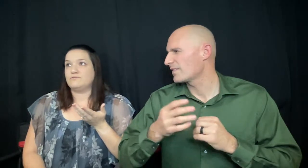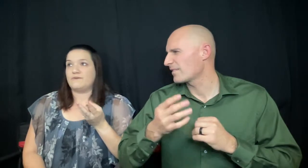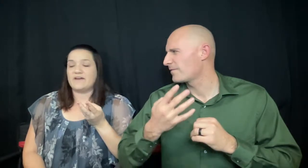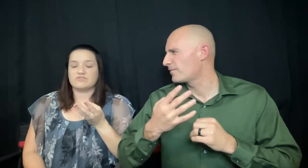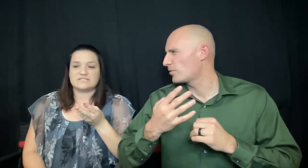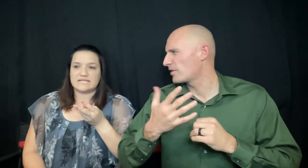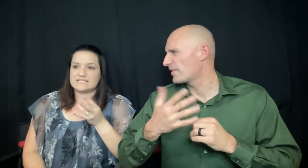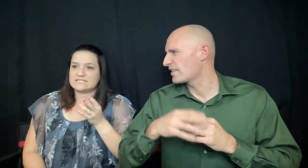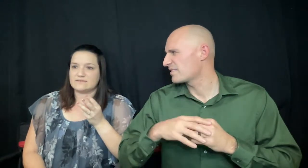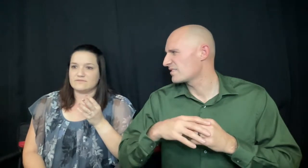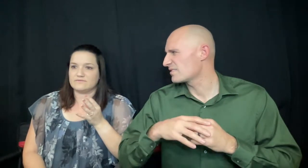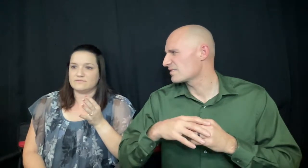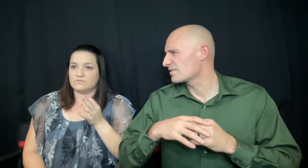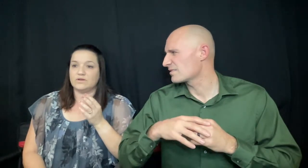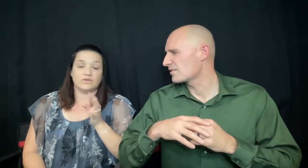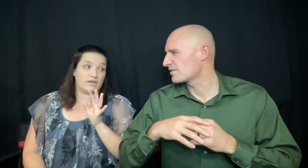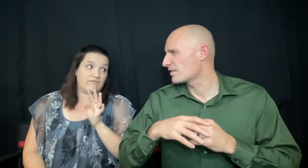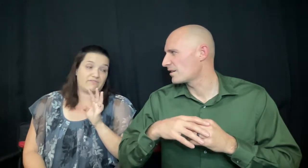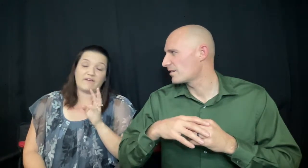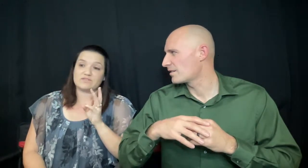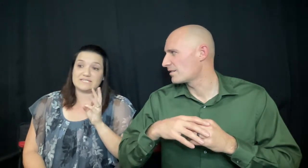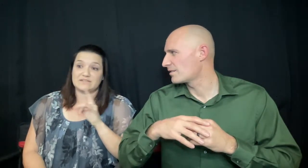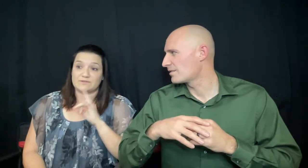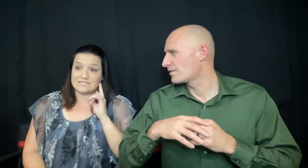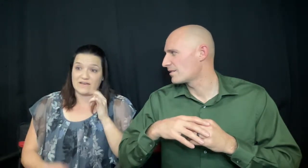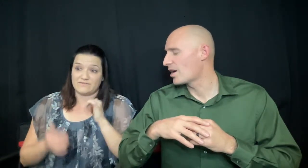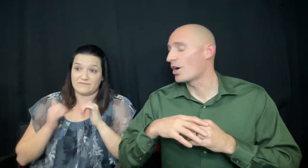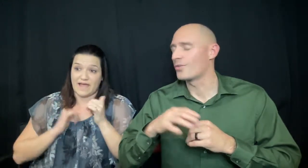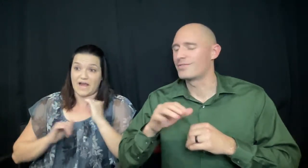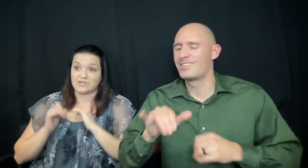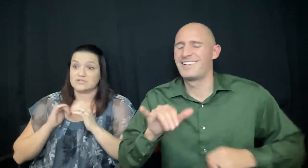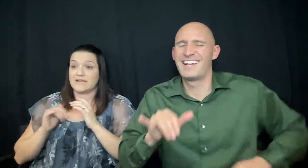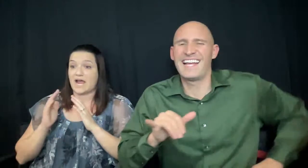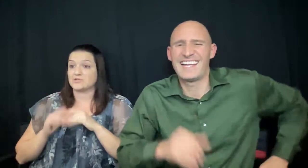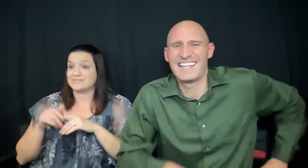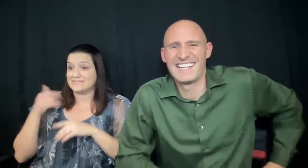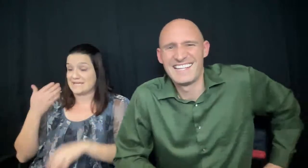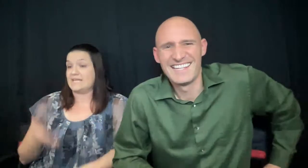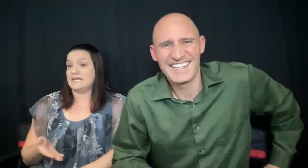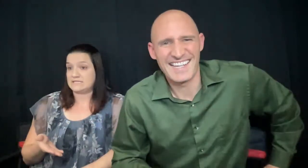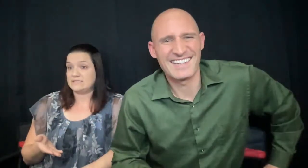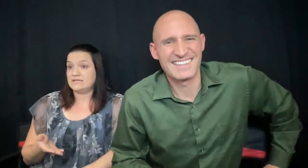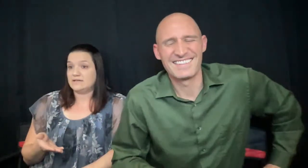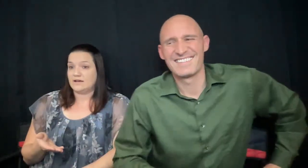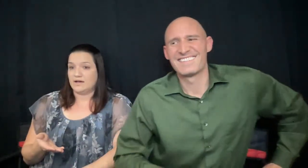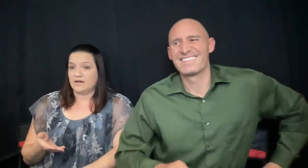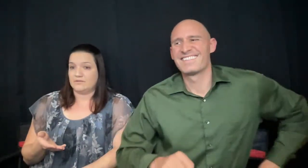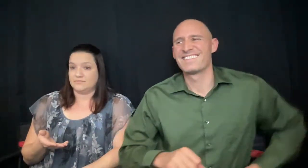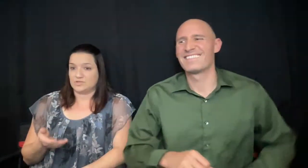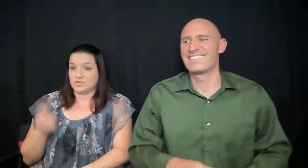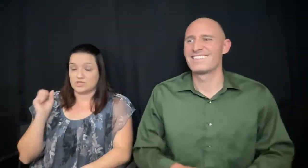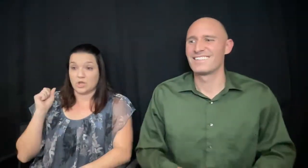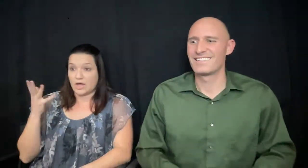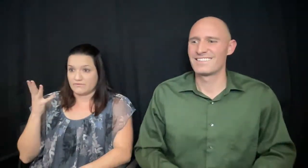like 5 or 4 6 or 5 seasons. Well, no, they have like 5 or 6 different deaf actors and actresses in it. Yeah. There's a lot of